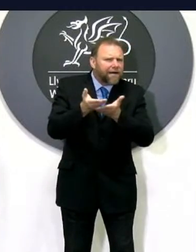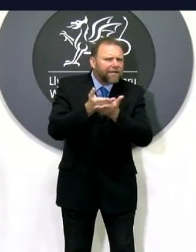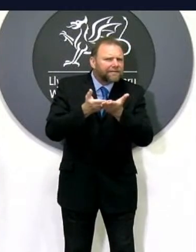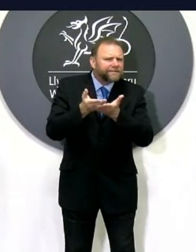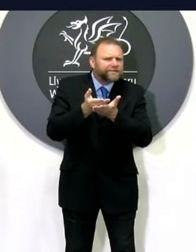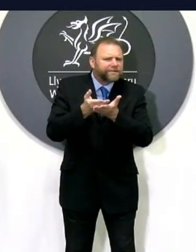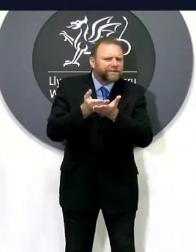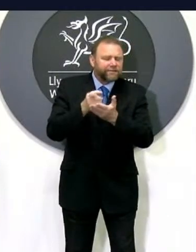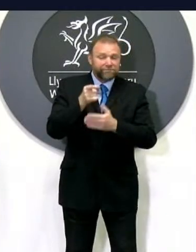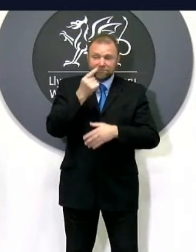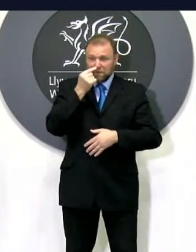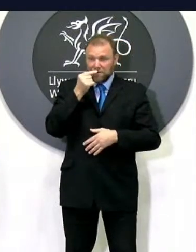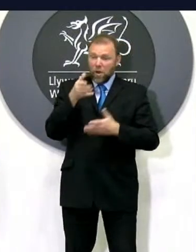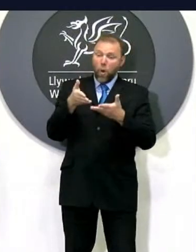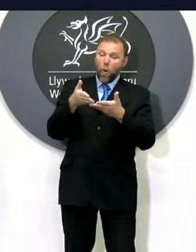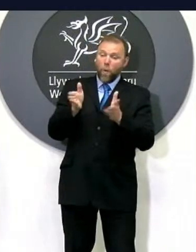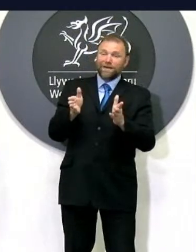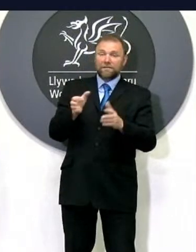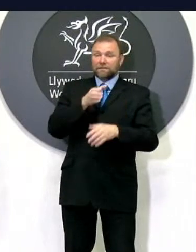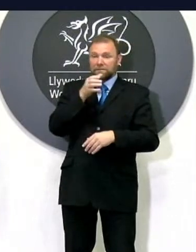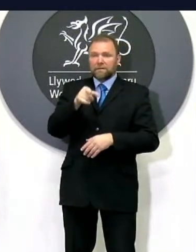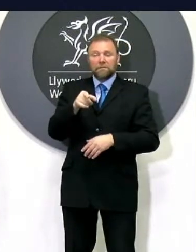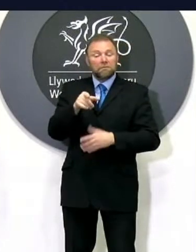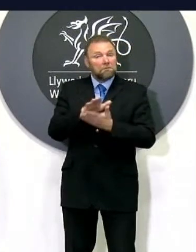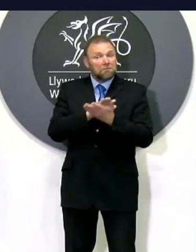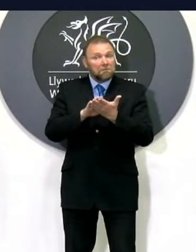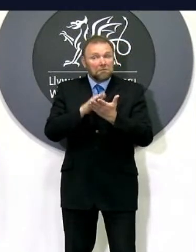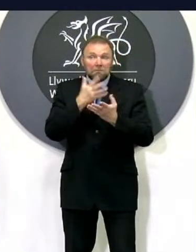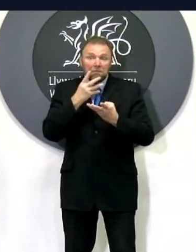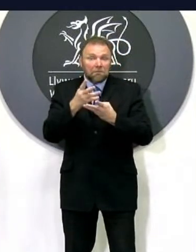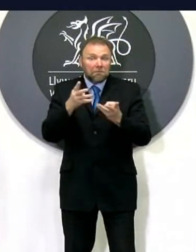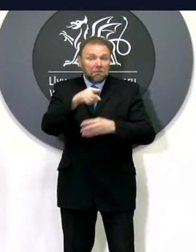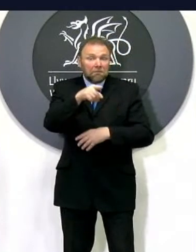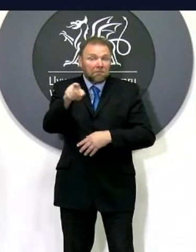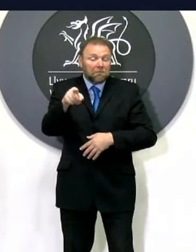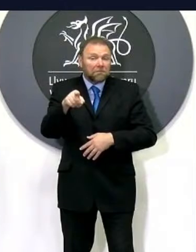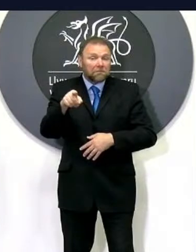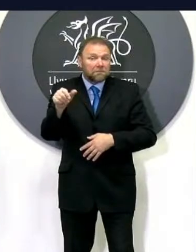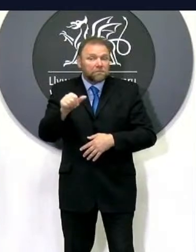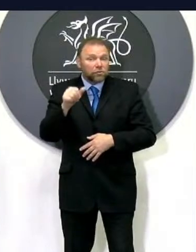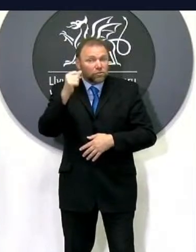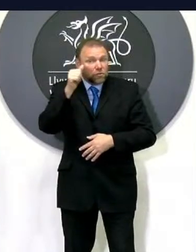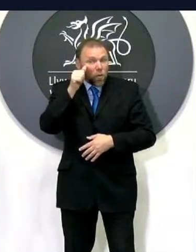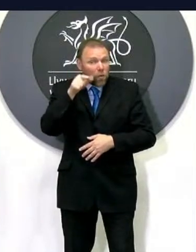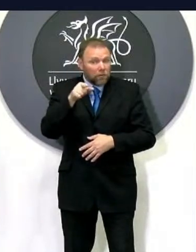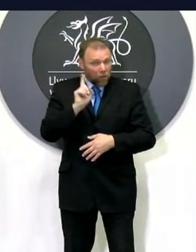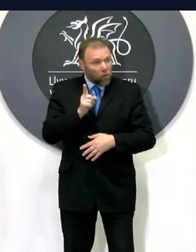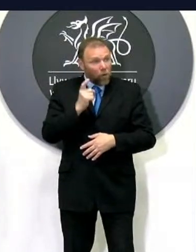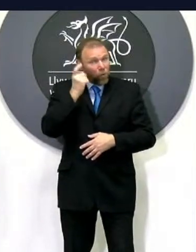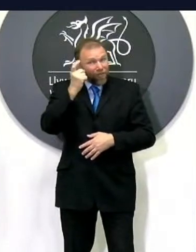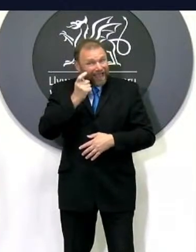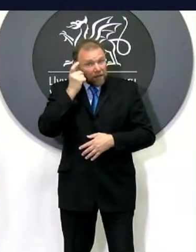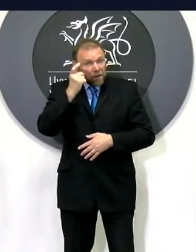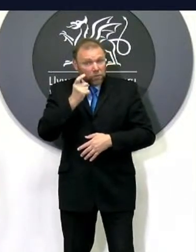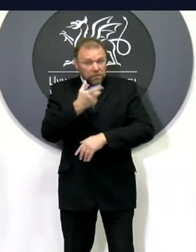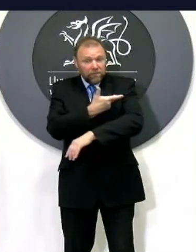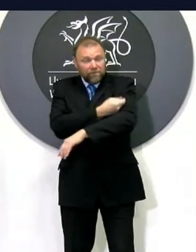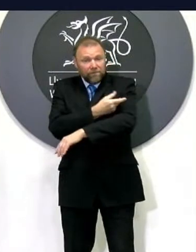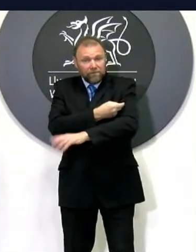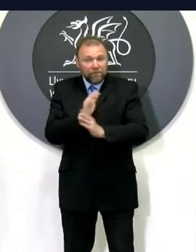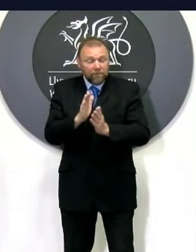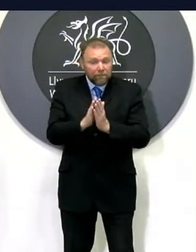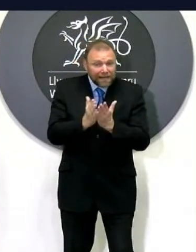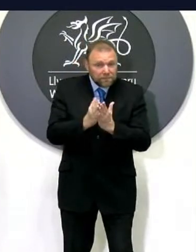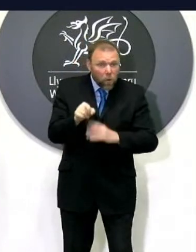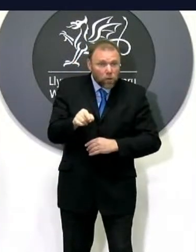distracting the conversation is, then publicans do deserve to know if it's being considered. So are you considering it? And do you